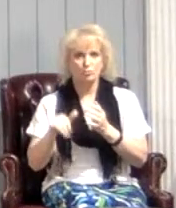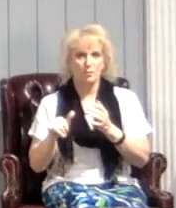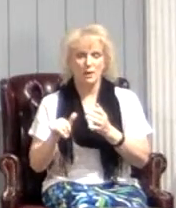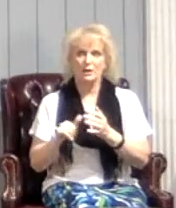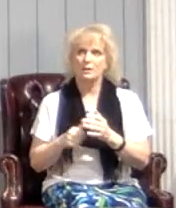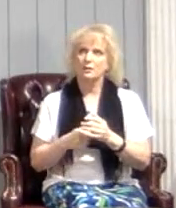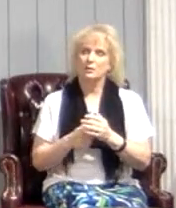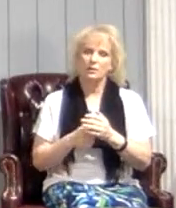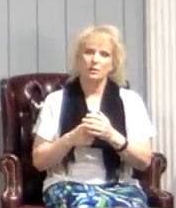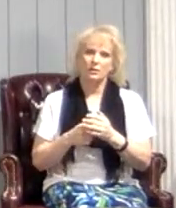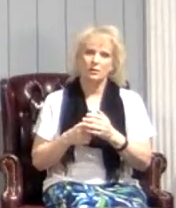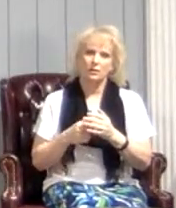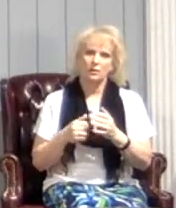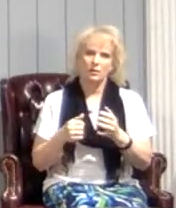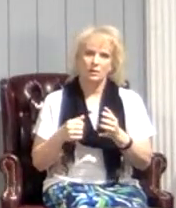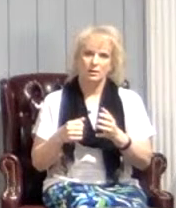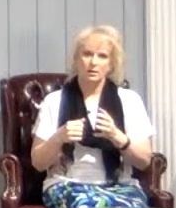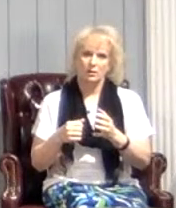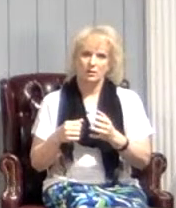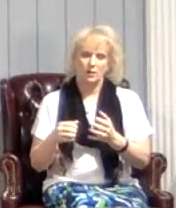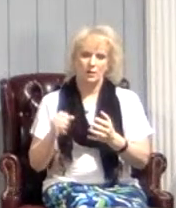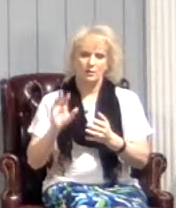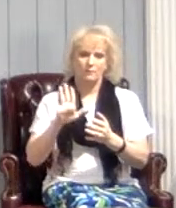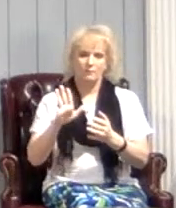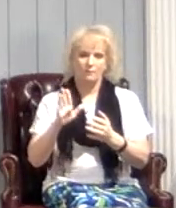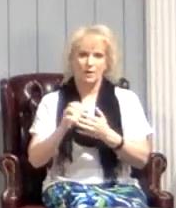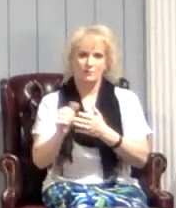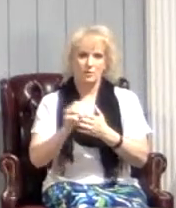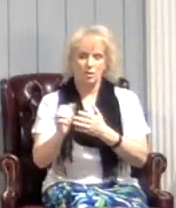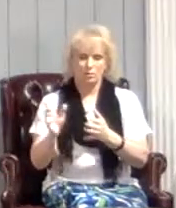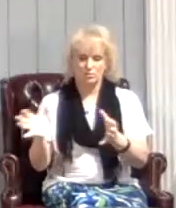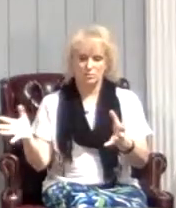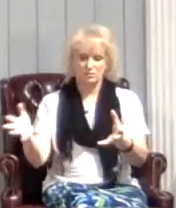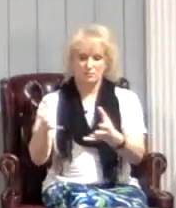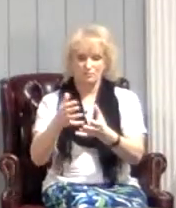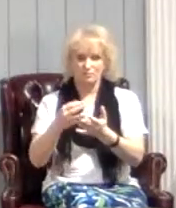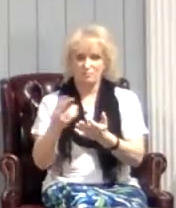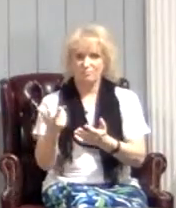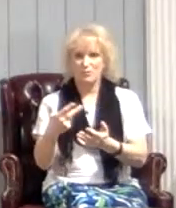talking about $5 in our pocket and money in the bank. We had $5.